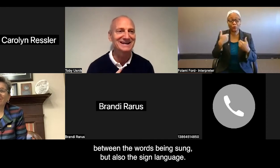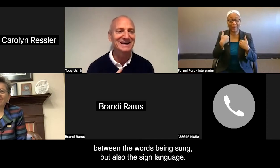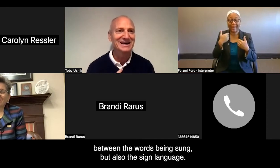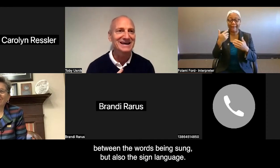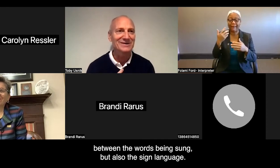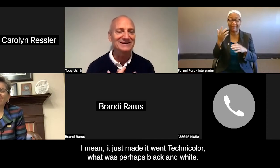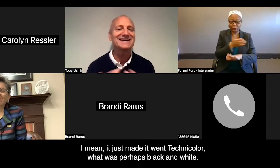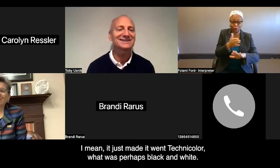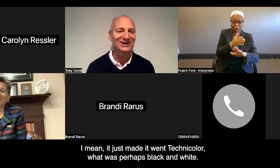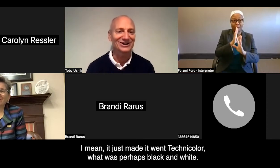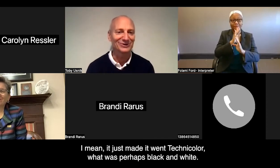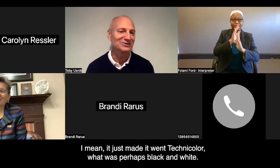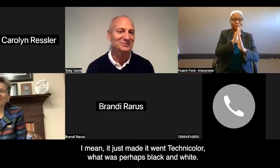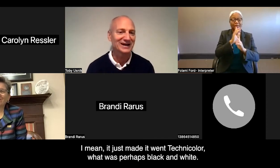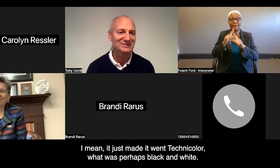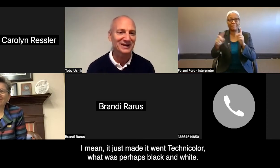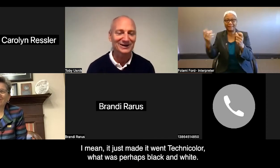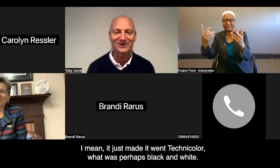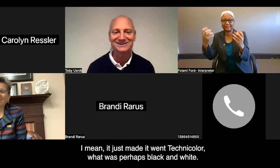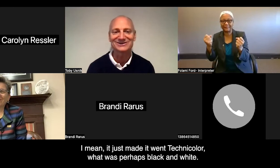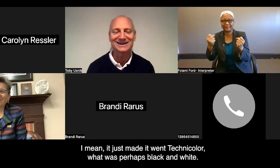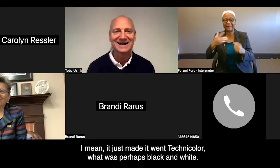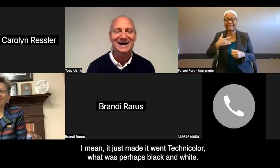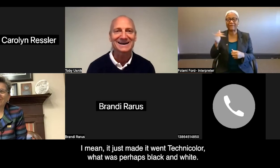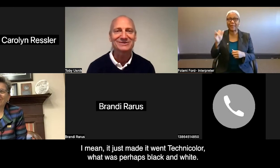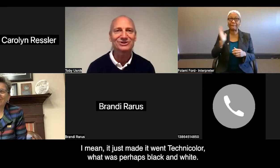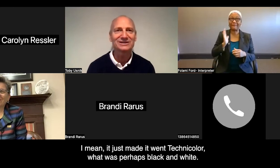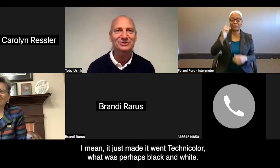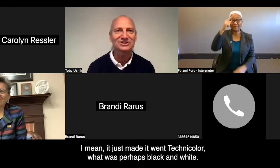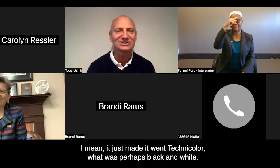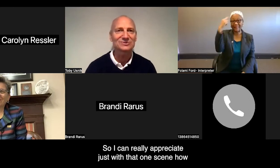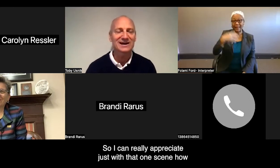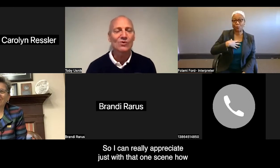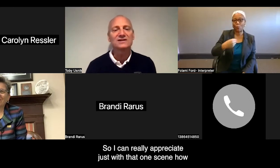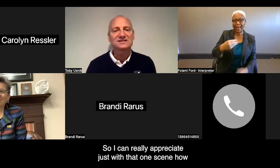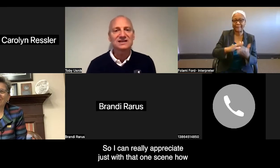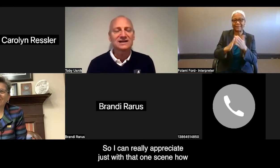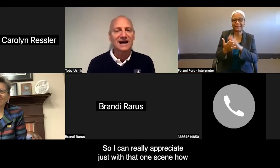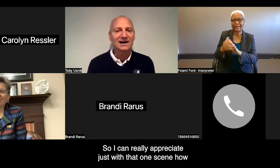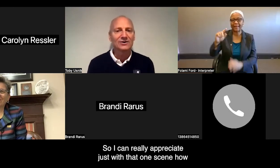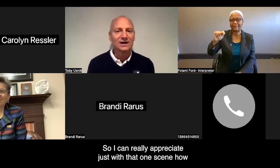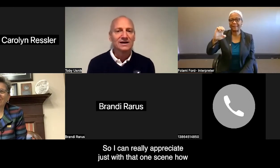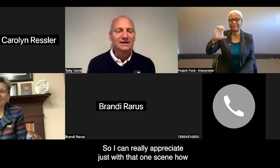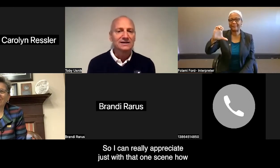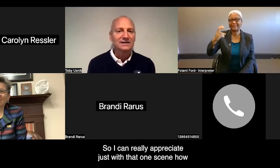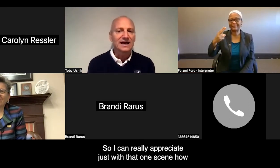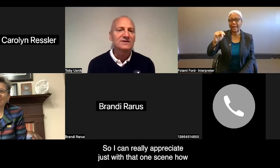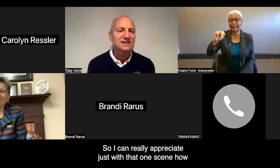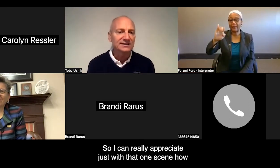just made, it went technical or what was perhaps black and white. So I, I can really appreciate just with that one scene, how